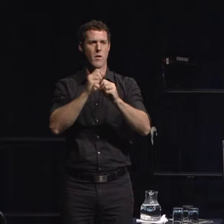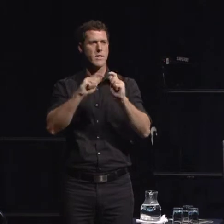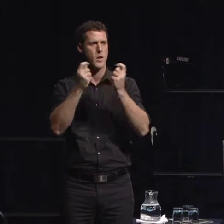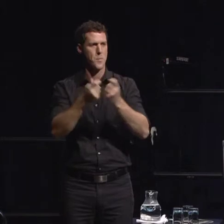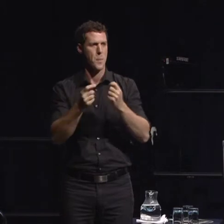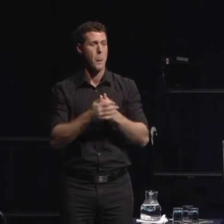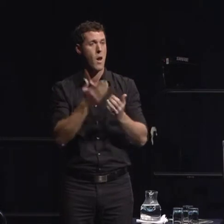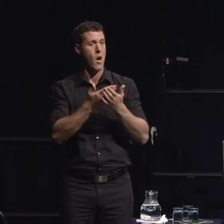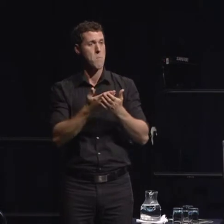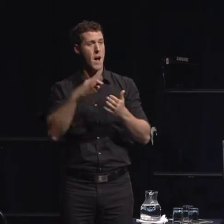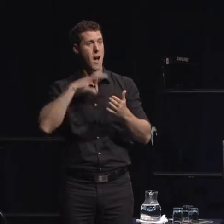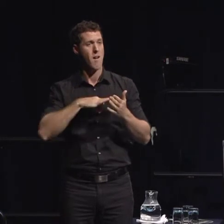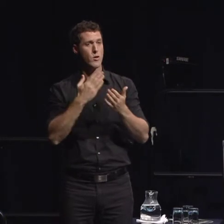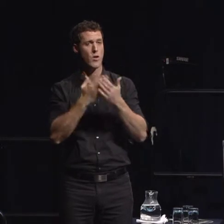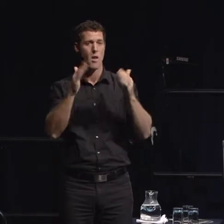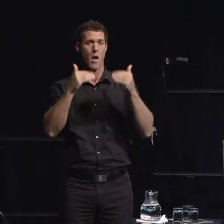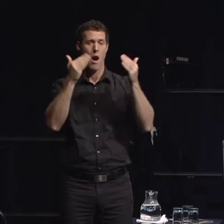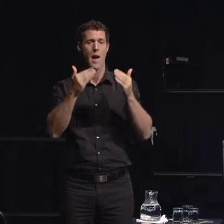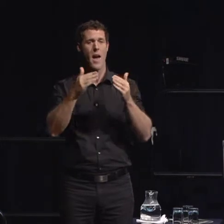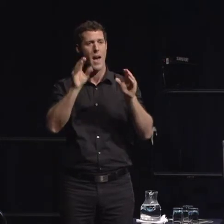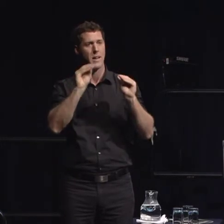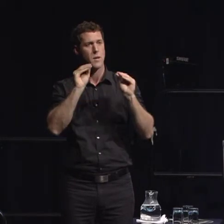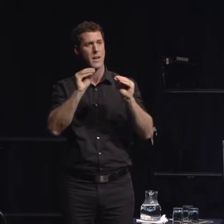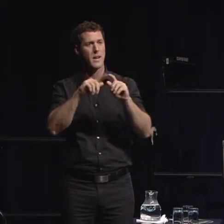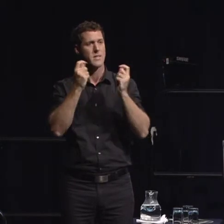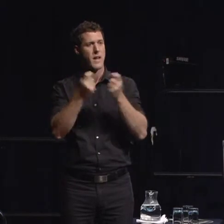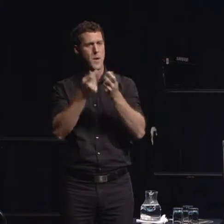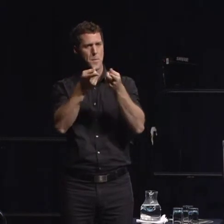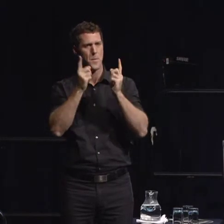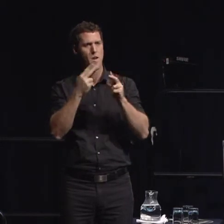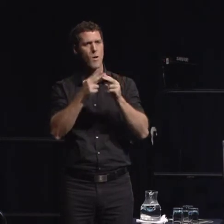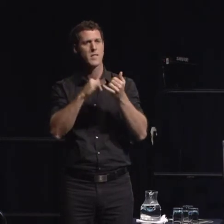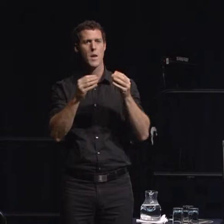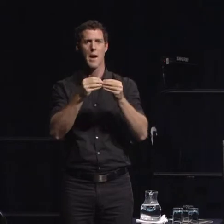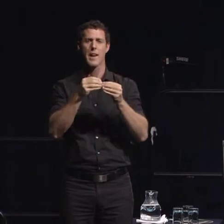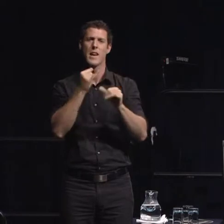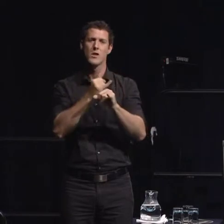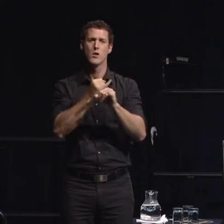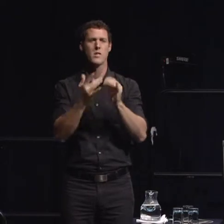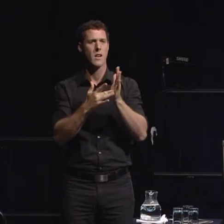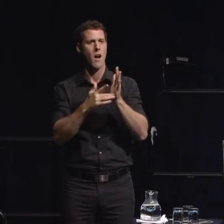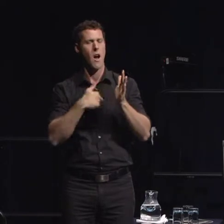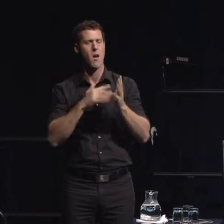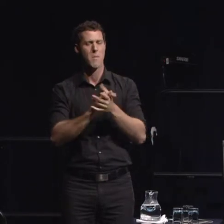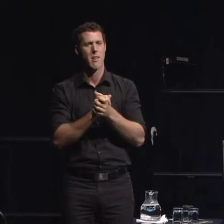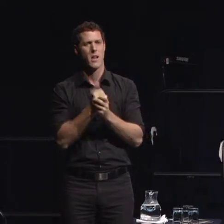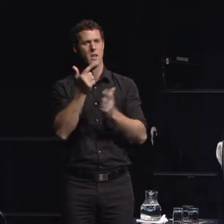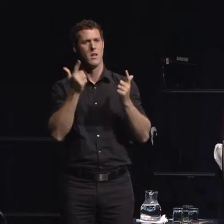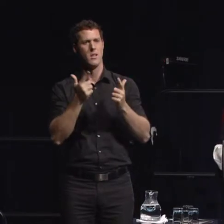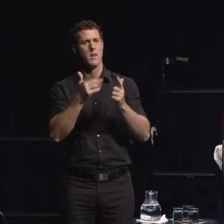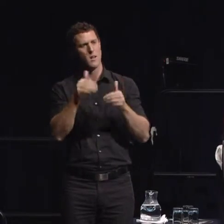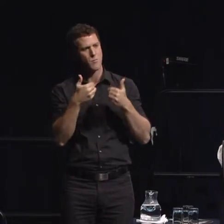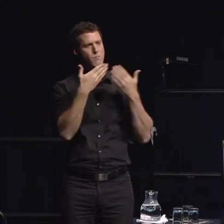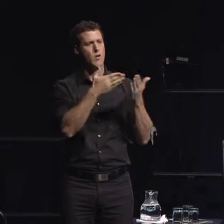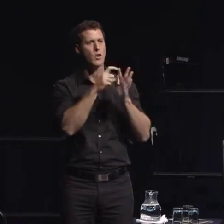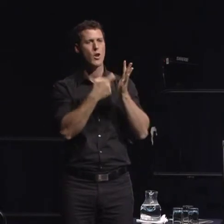On behalf of the Higher Education Academic Board of Southbank Institute of Technology, I take great pleasure in appointing Dr. Martin